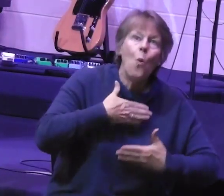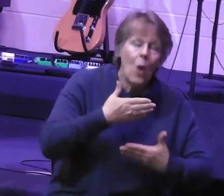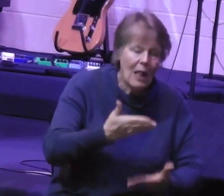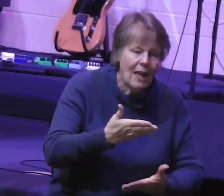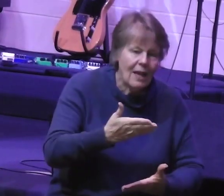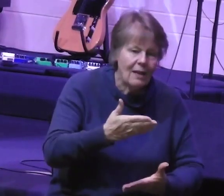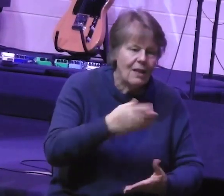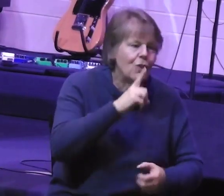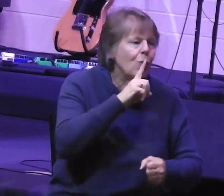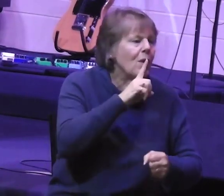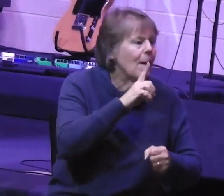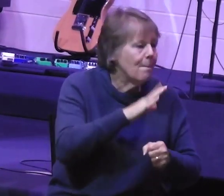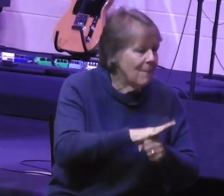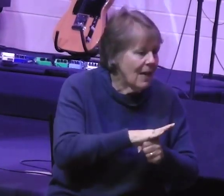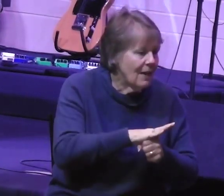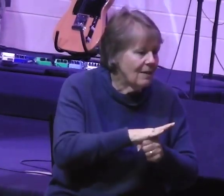people.